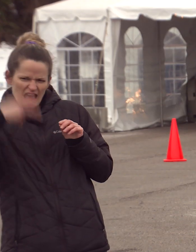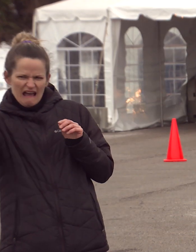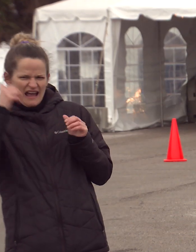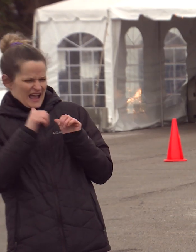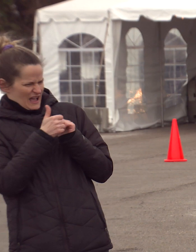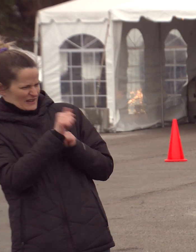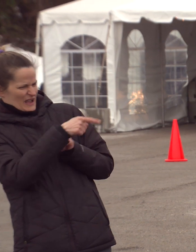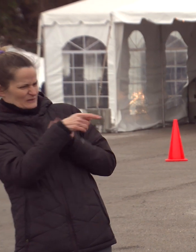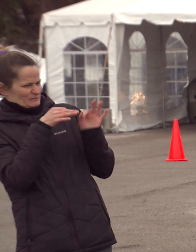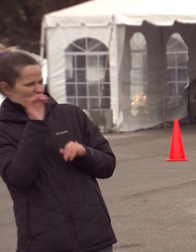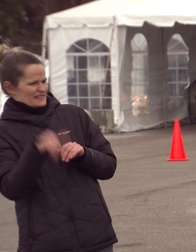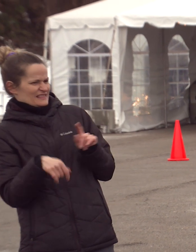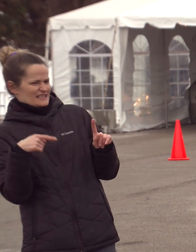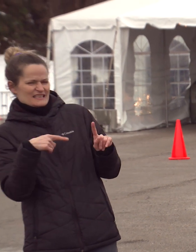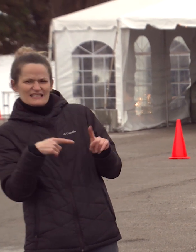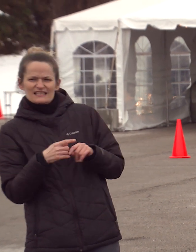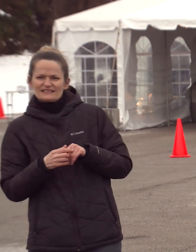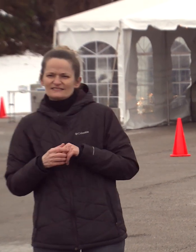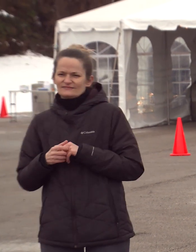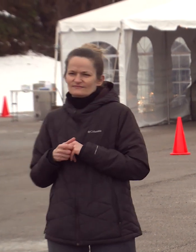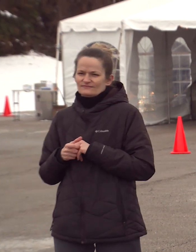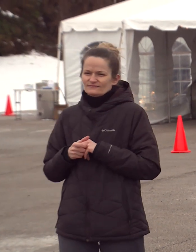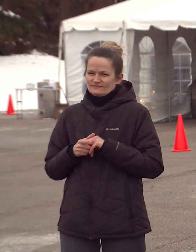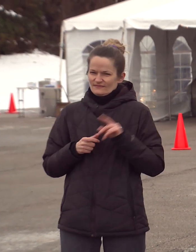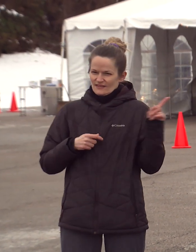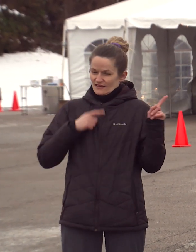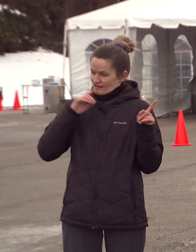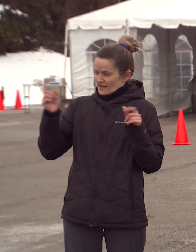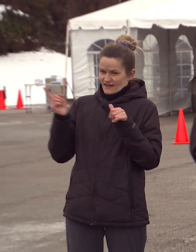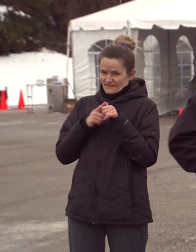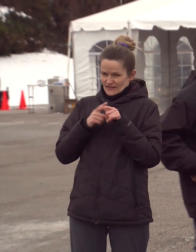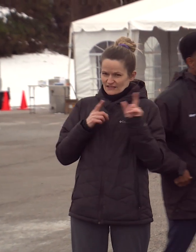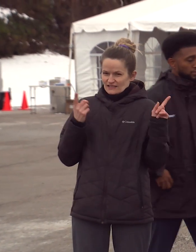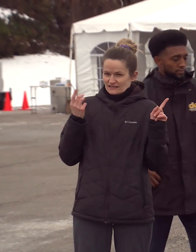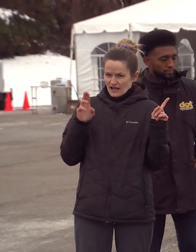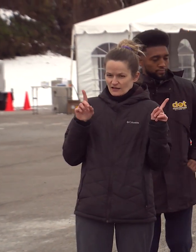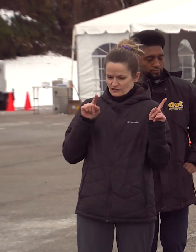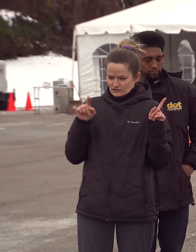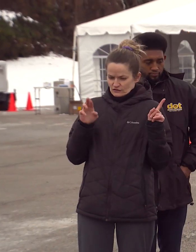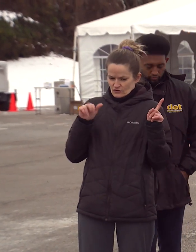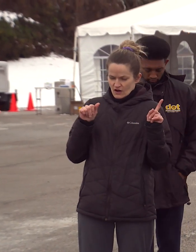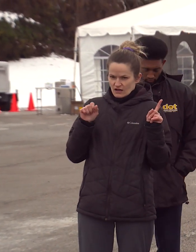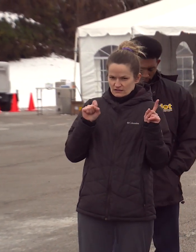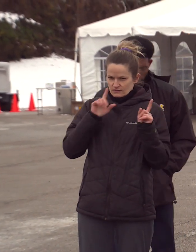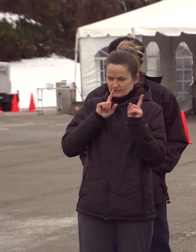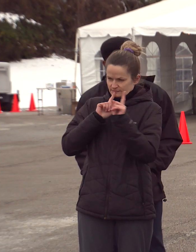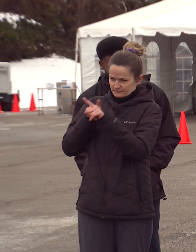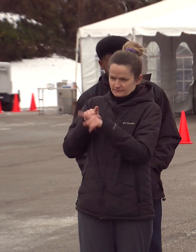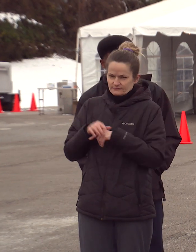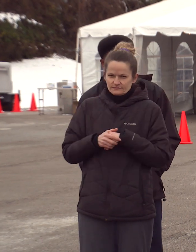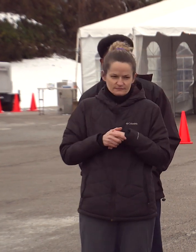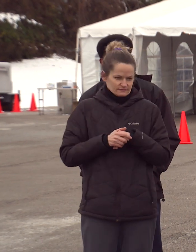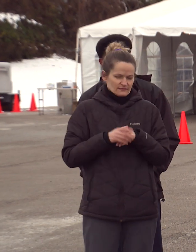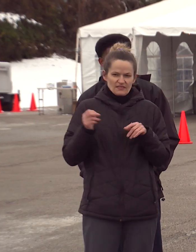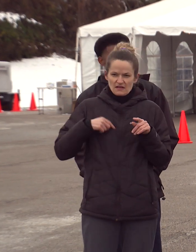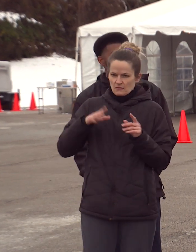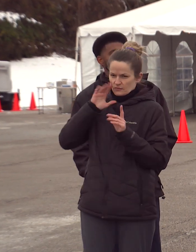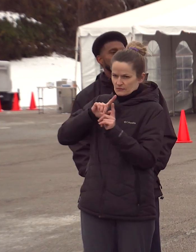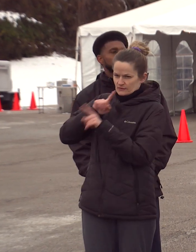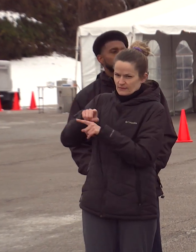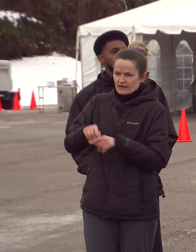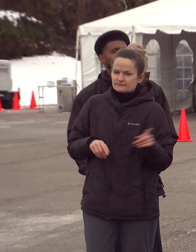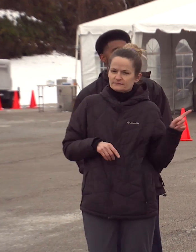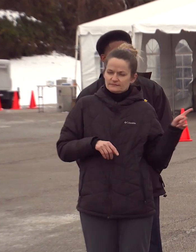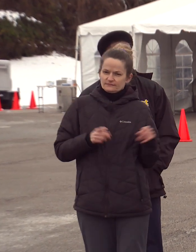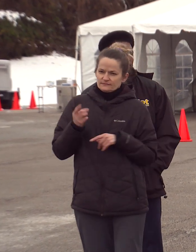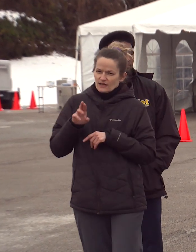Yeah, I will let Dr. D start, and I'll come behind her, Jane. Dr. D. You know, one thing that has been talked about a lot in